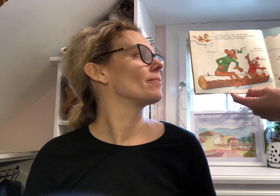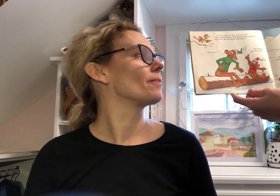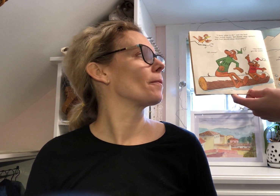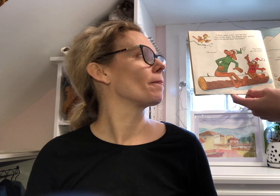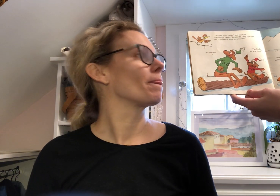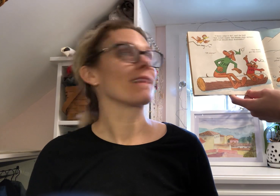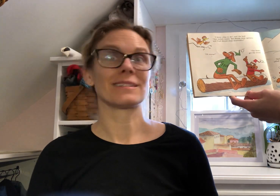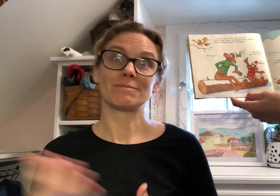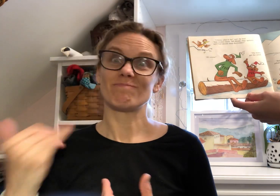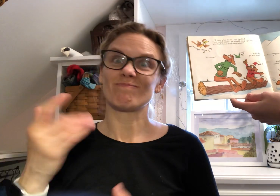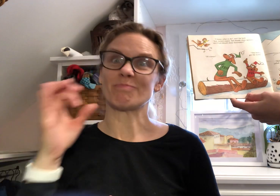"What can we do about it, Ted?"